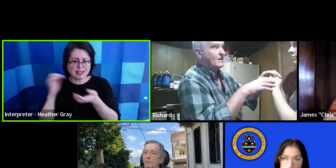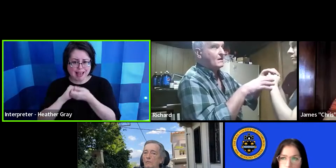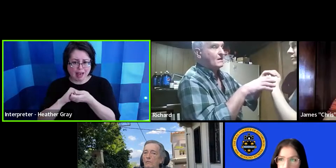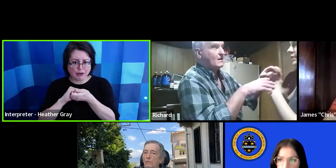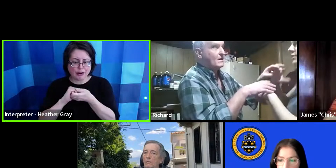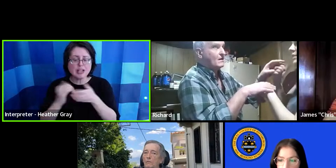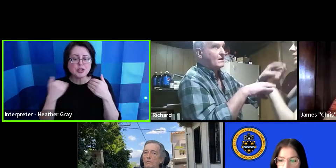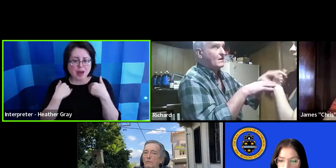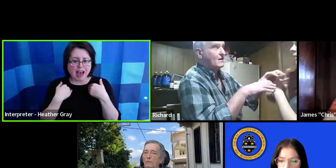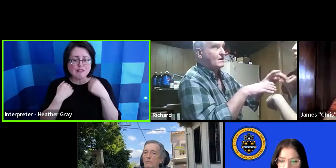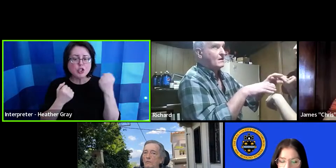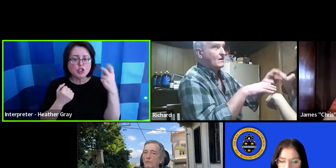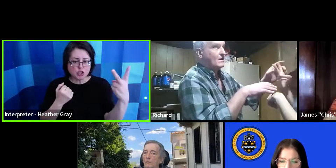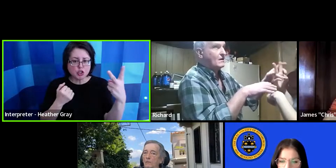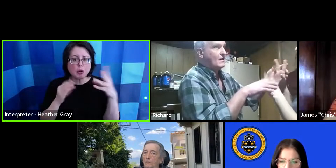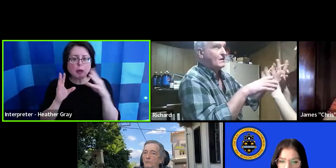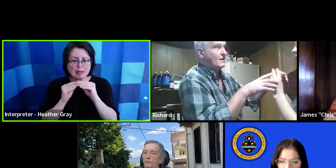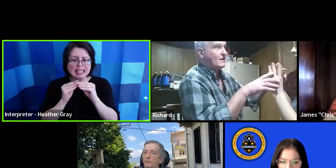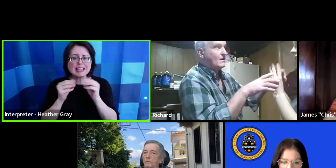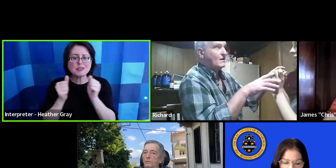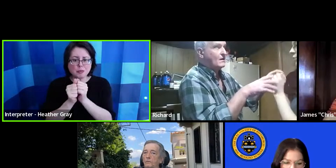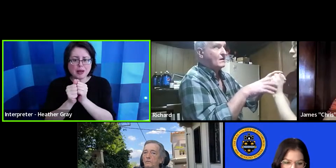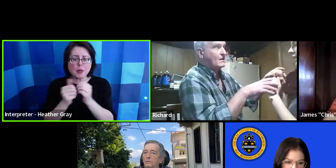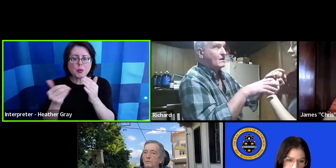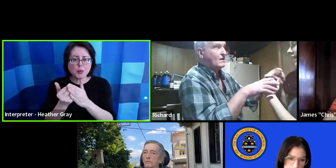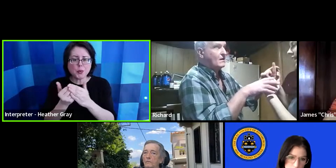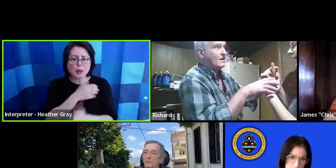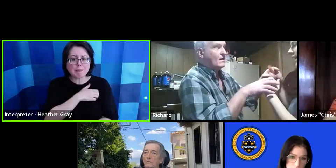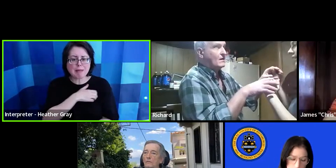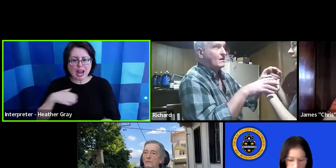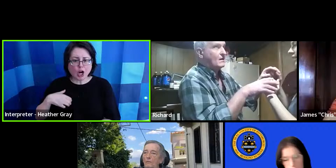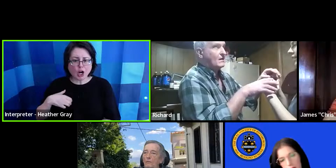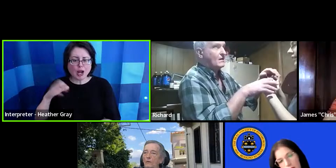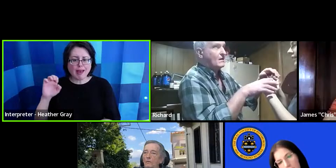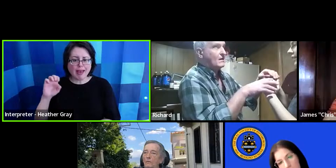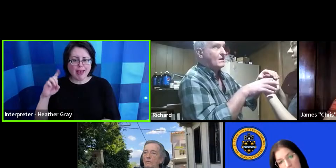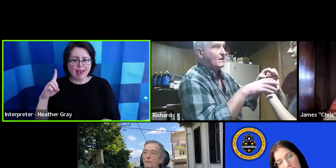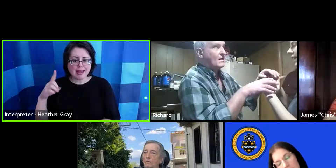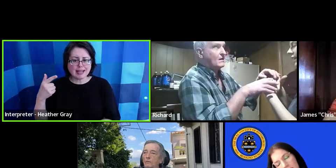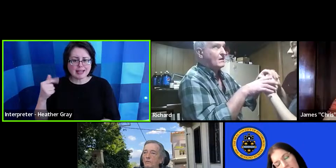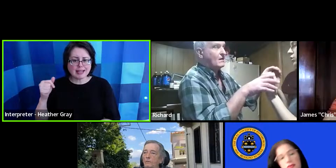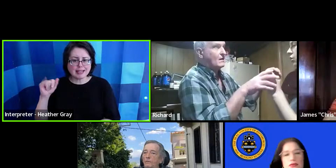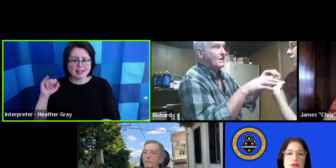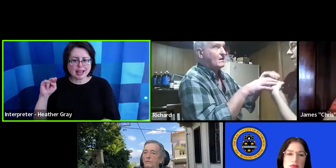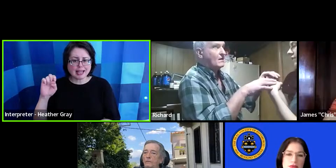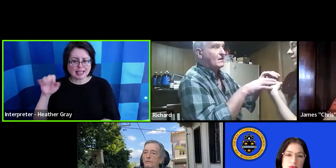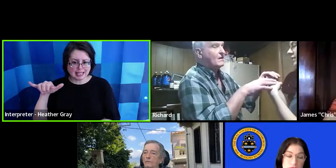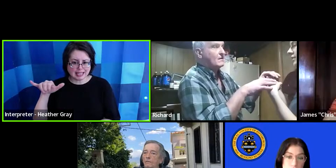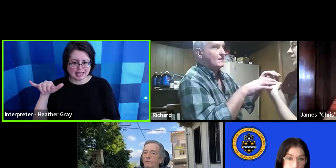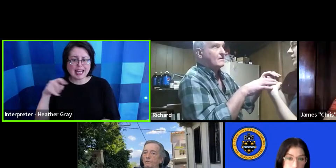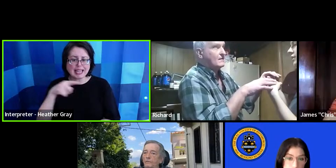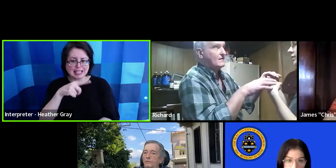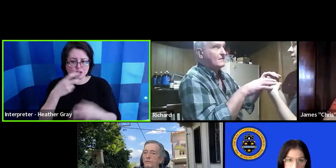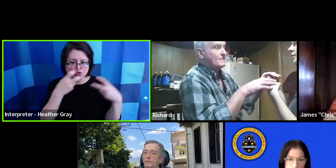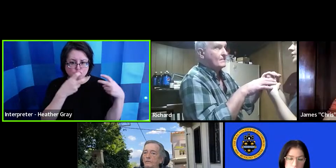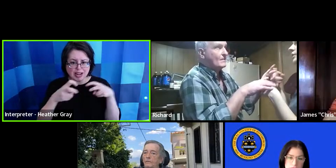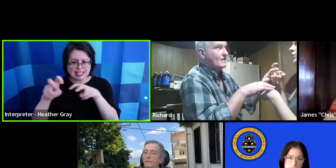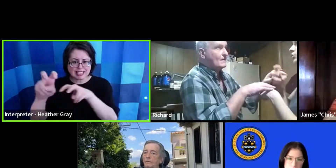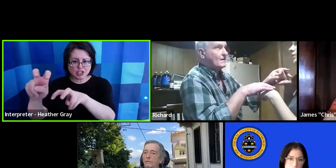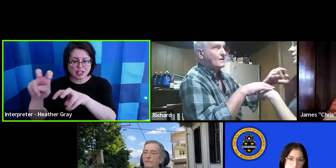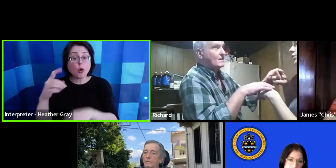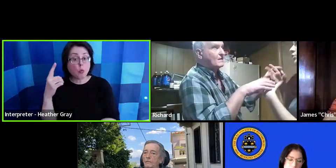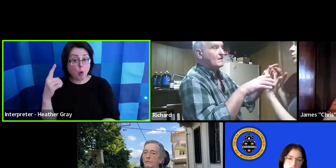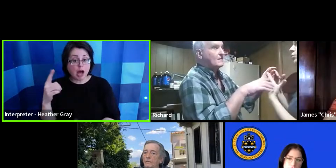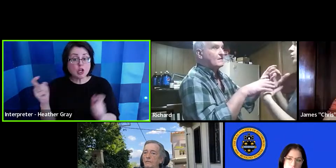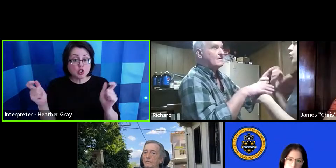Ed Gainey's office as he is making a transition into the mayor's role. So one of those was a small group